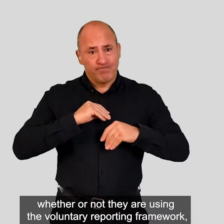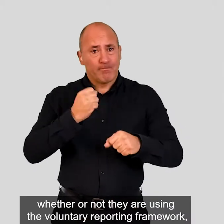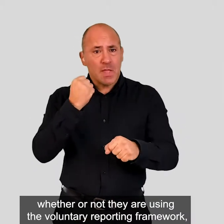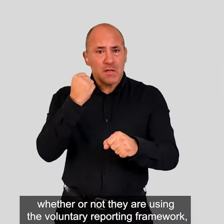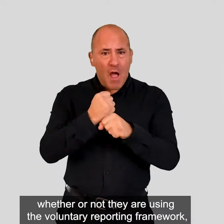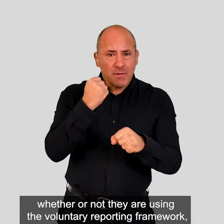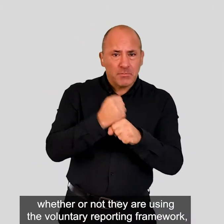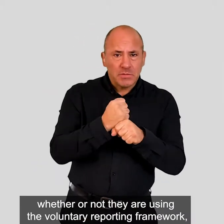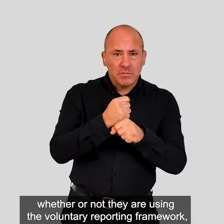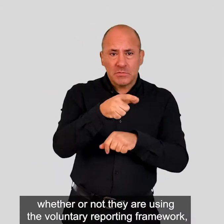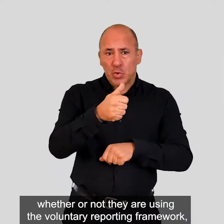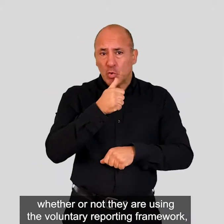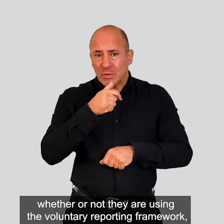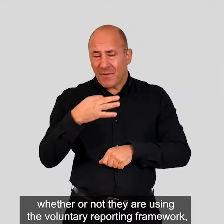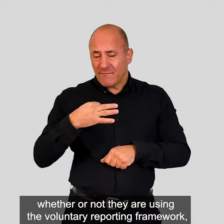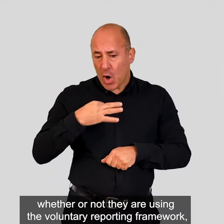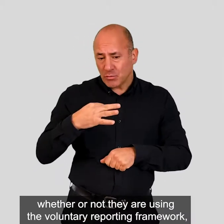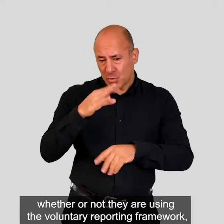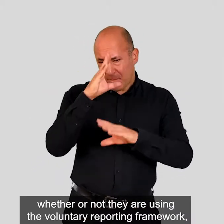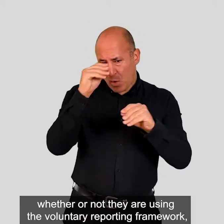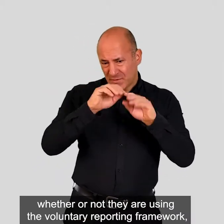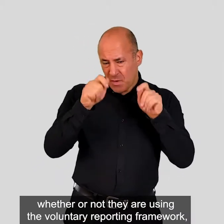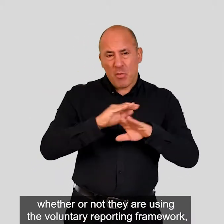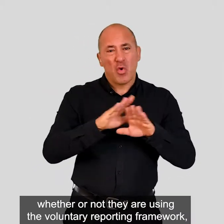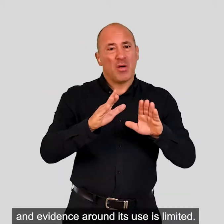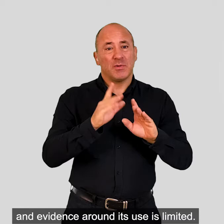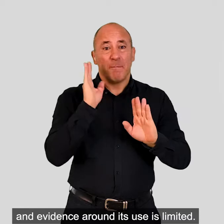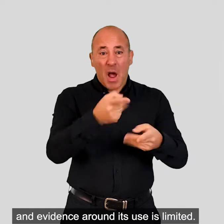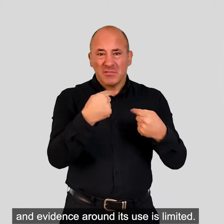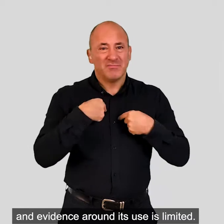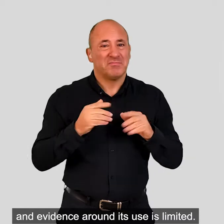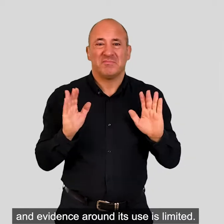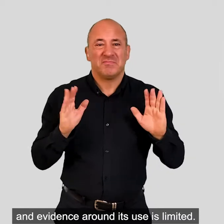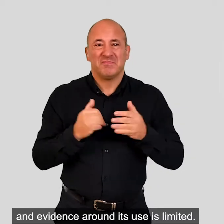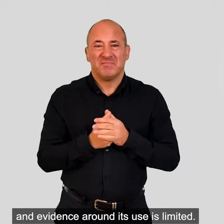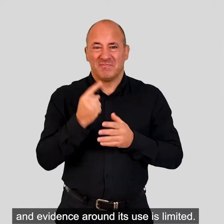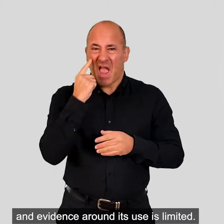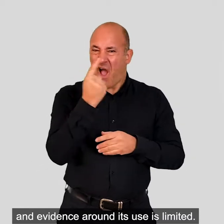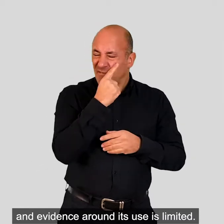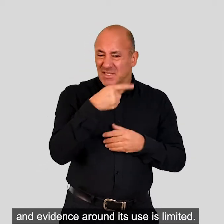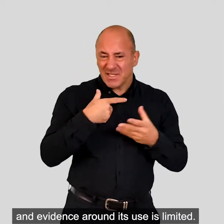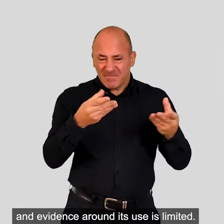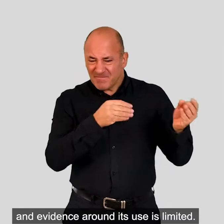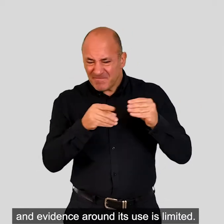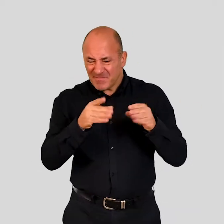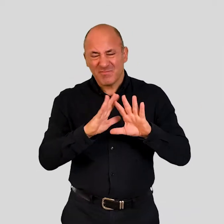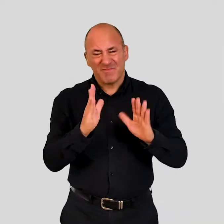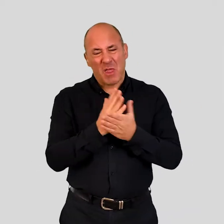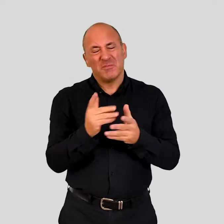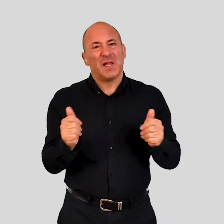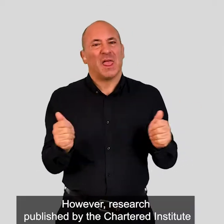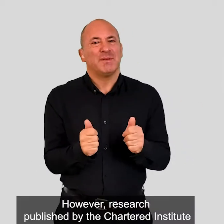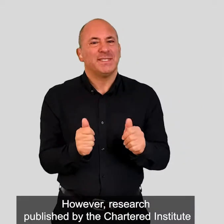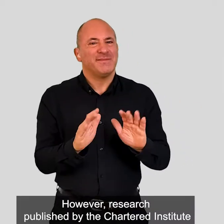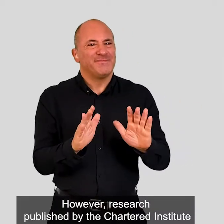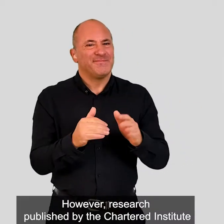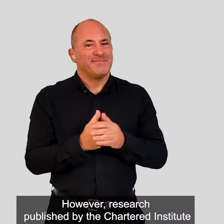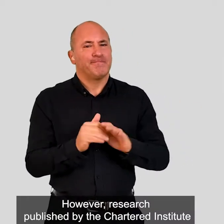they're using the voluntary reporting framework, and evidence around its use is limited. However,